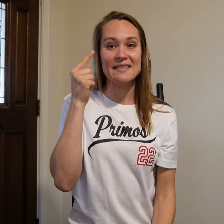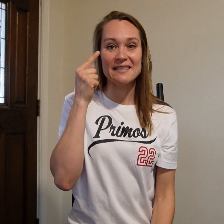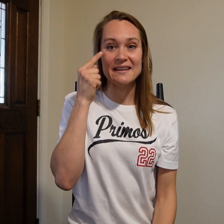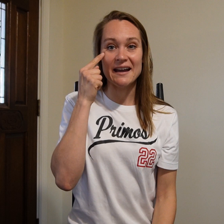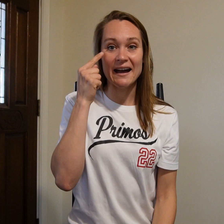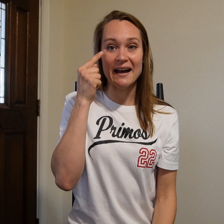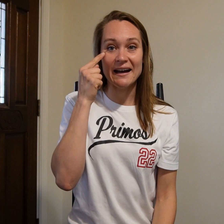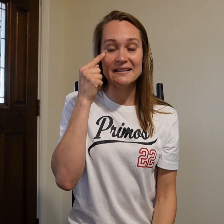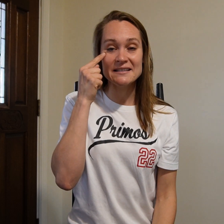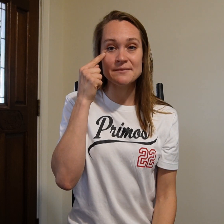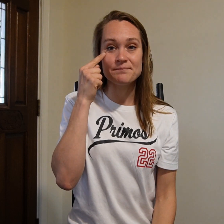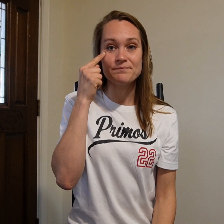the eyes